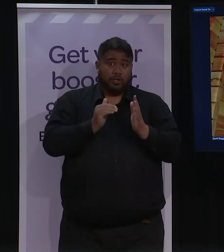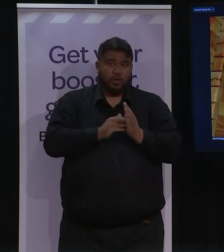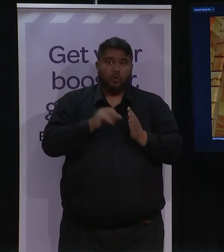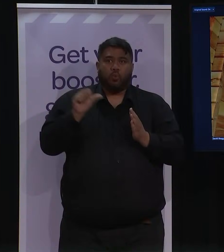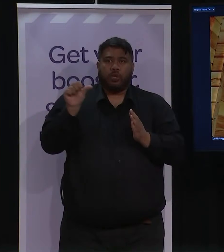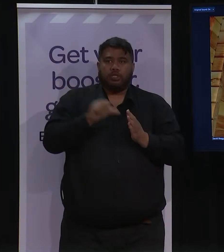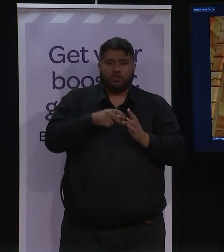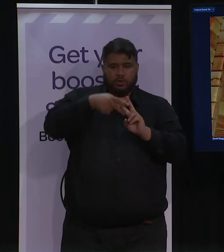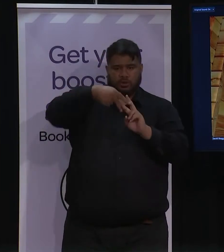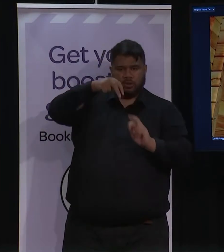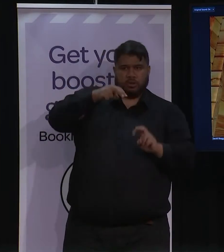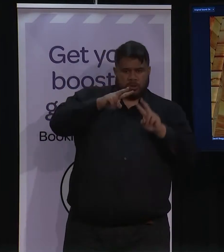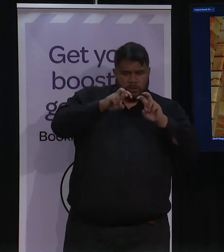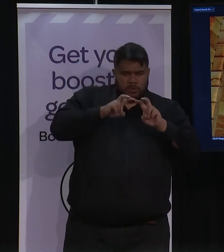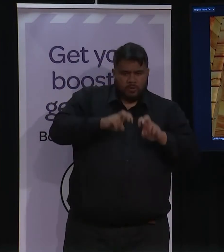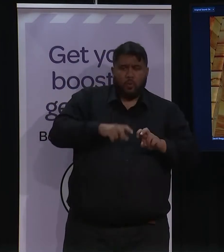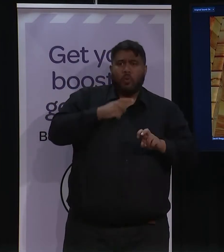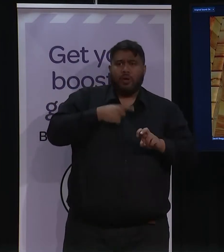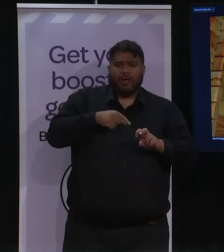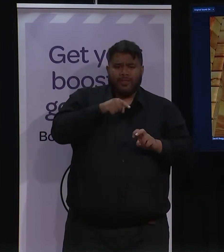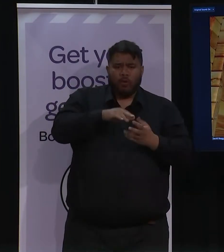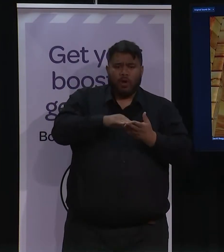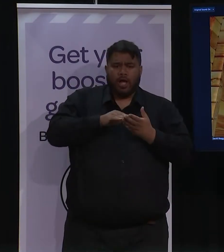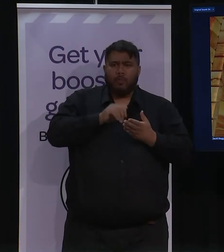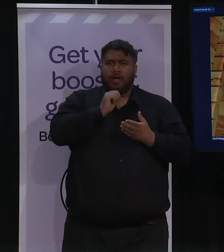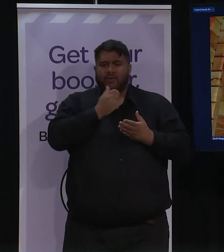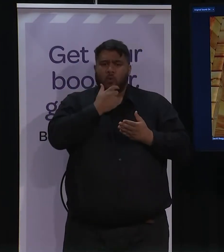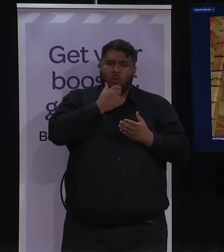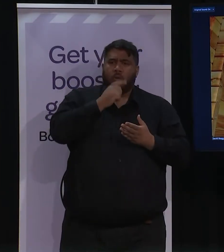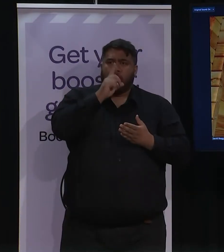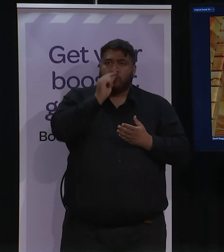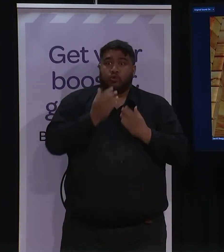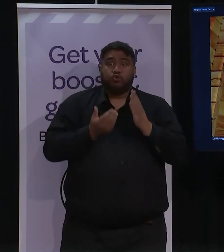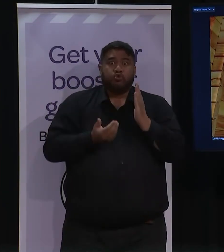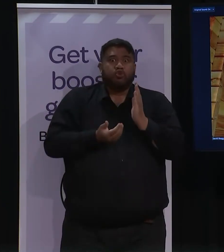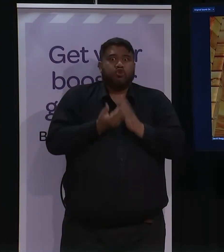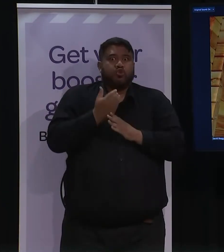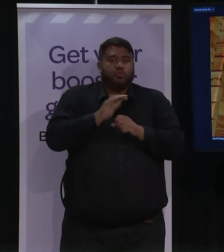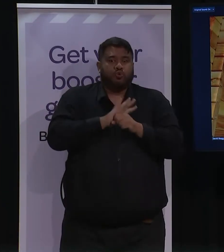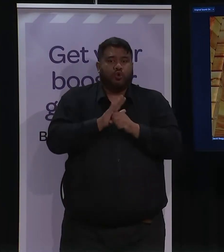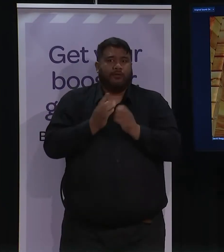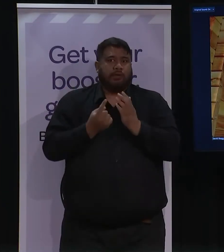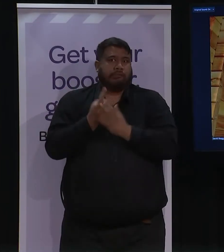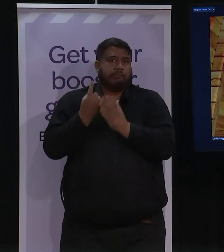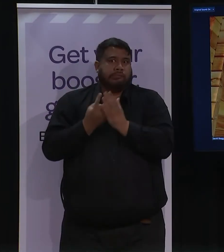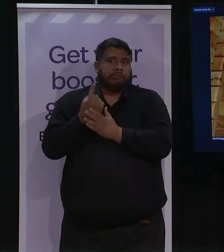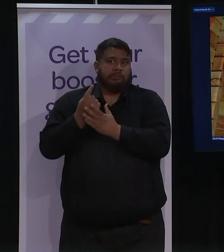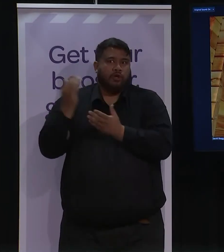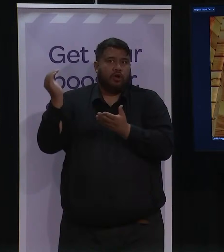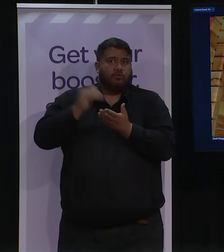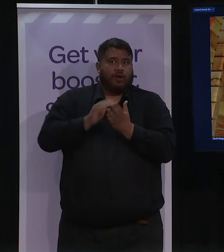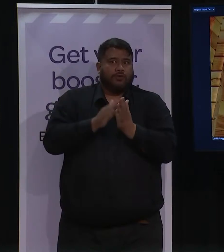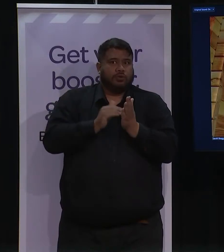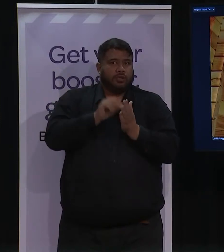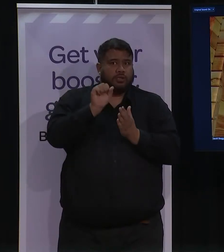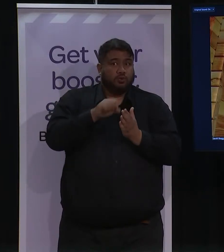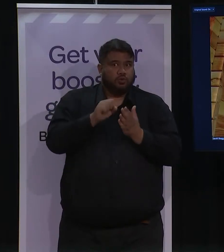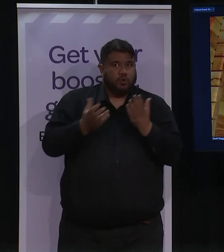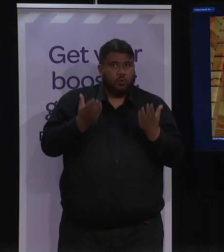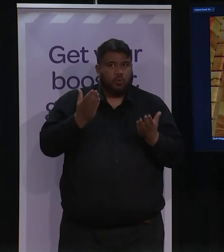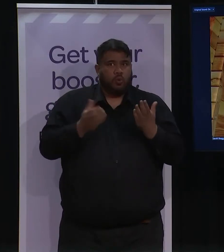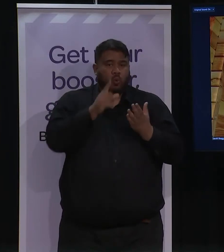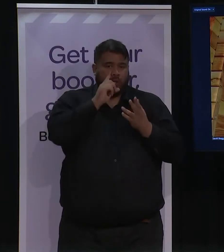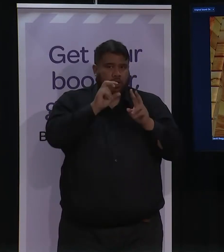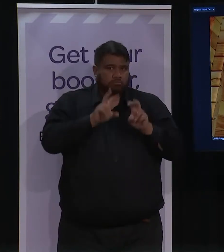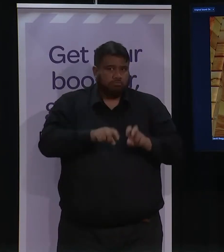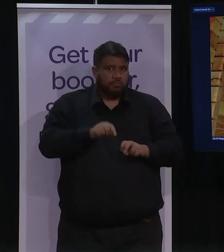cases as a surveillance tool to detect the arrival of new variants of the virus.